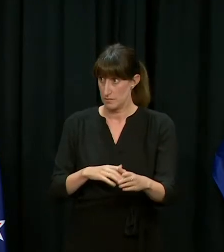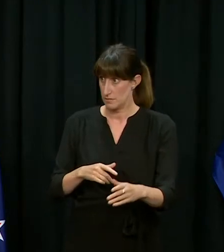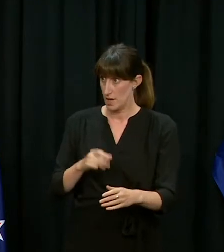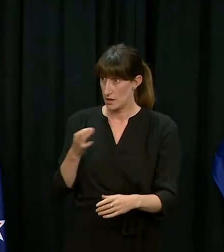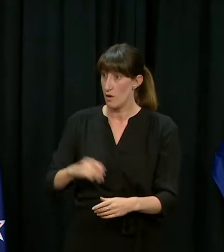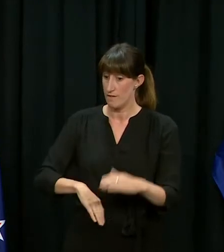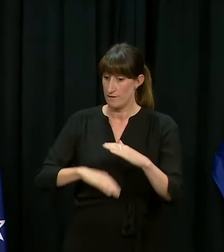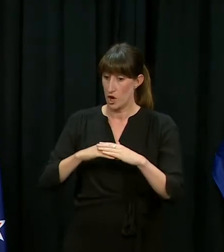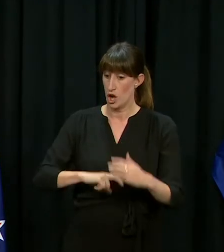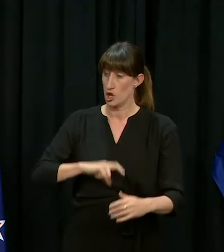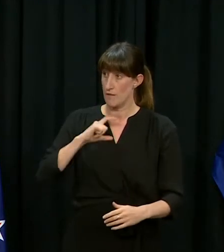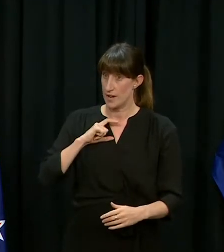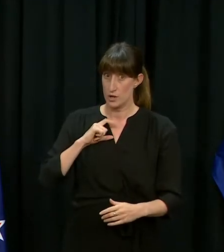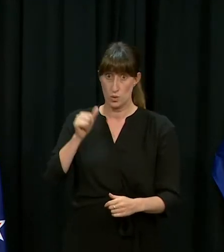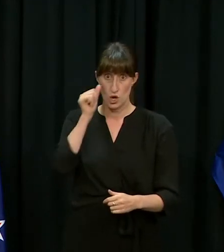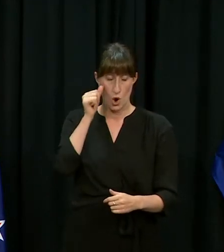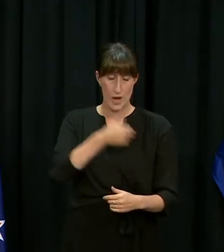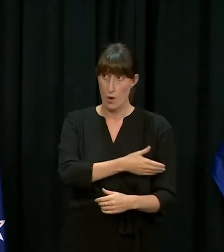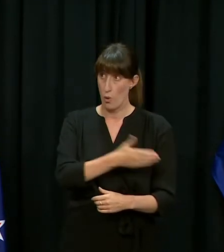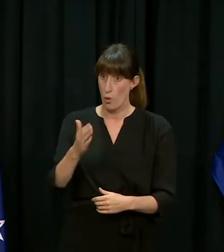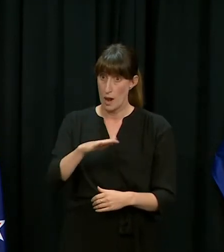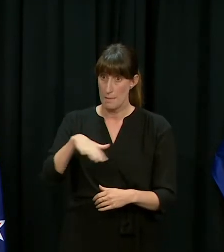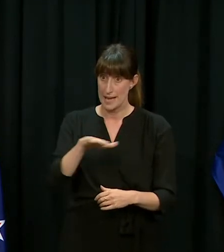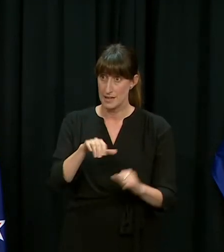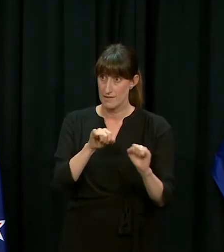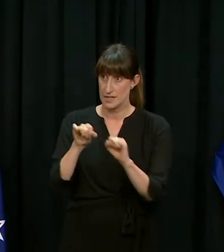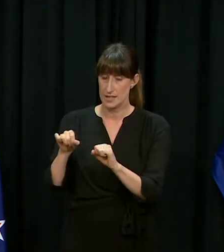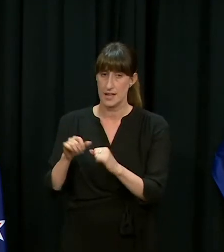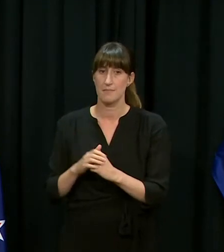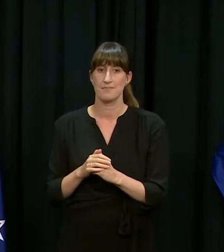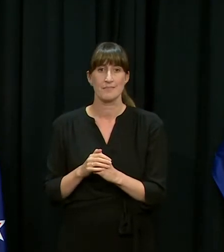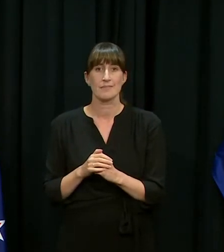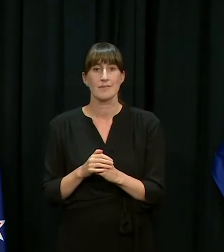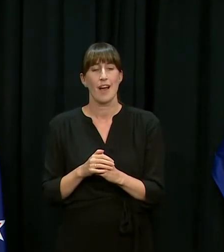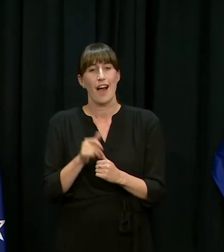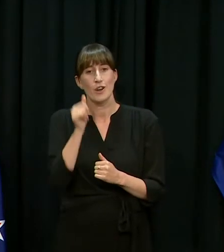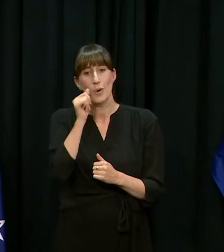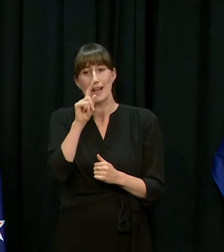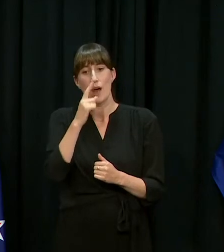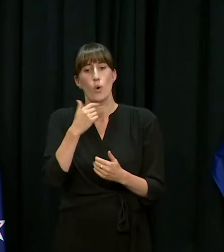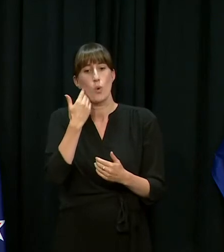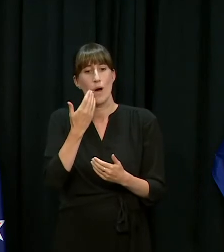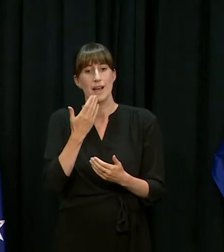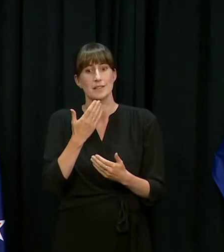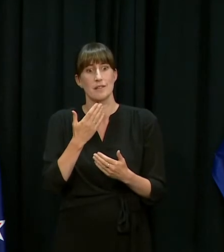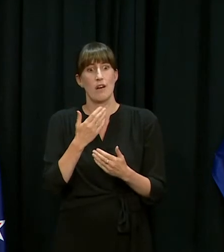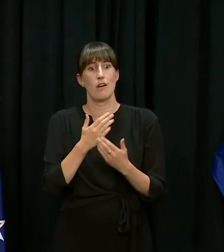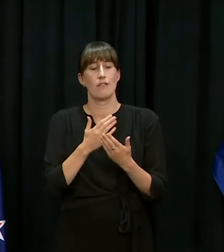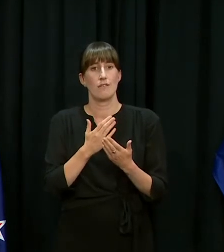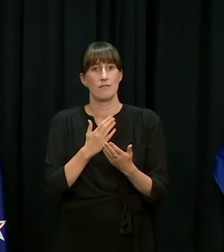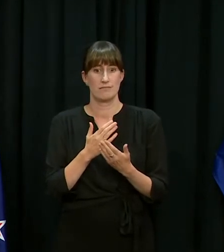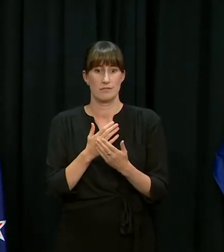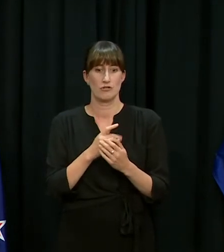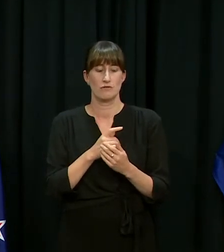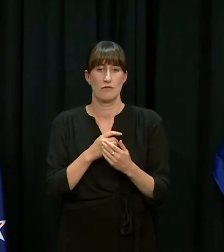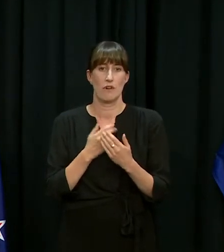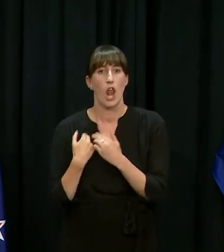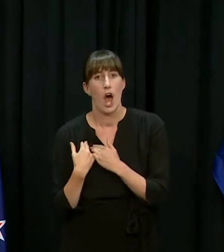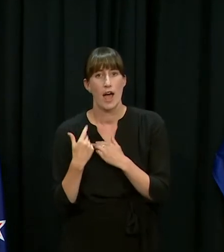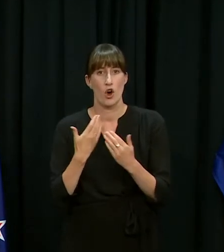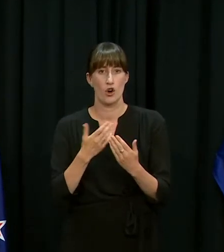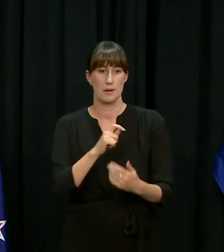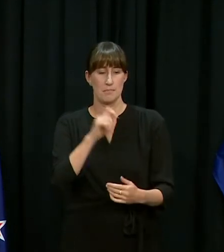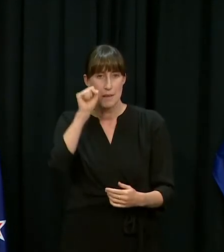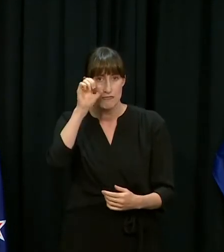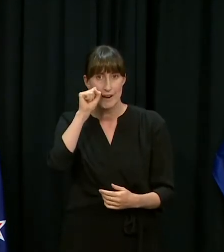we never entirely want to rely on memory, and we never entirely want to rely on bank cards. That's why we ask people to use